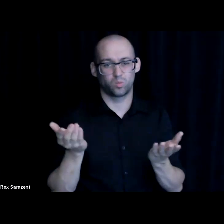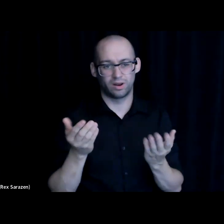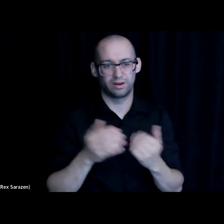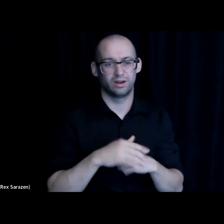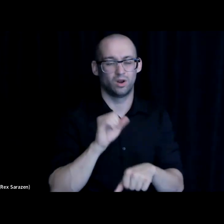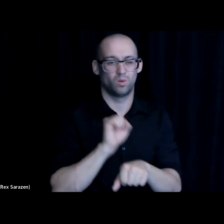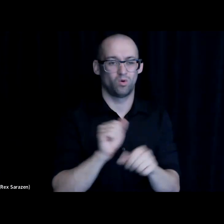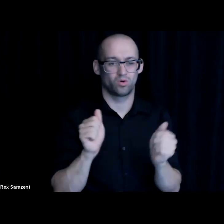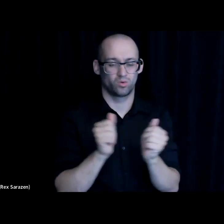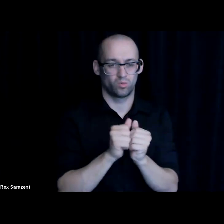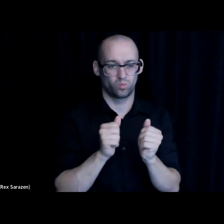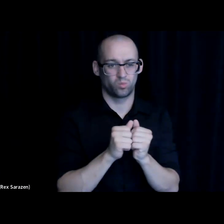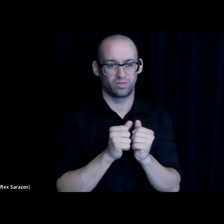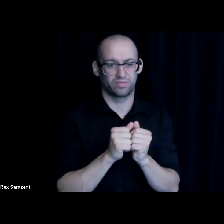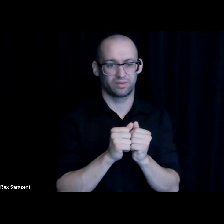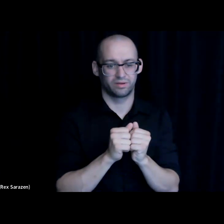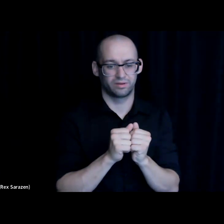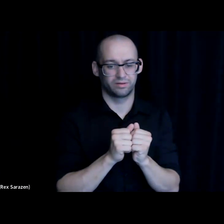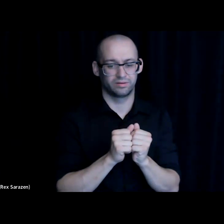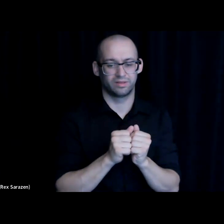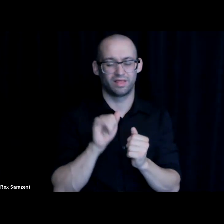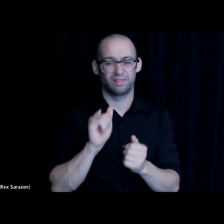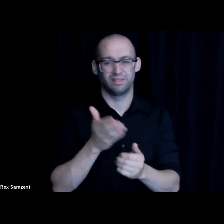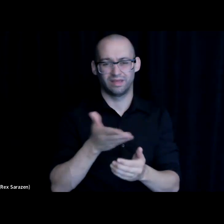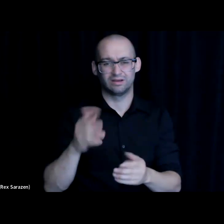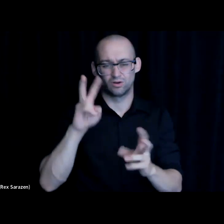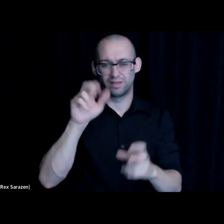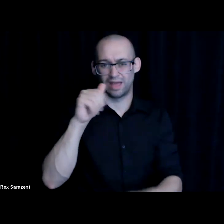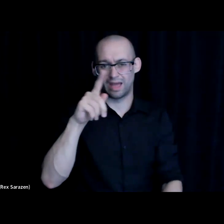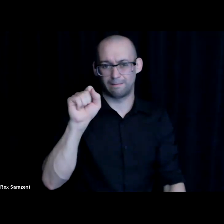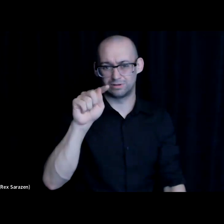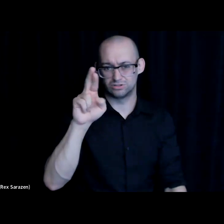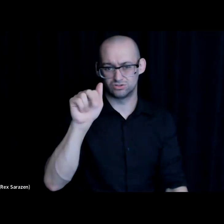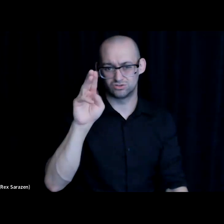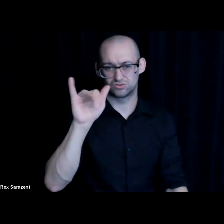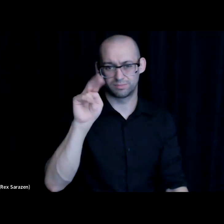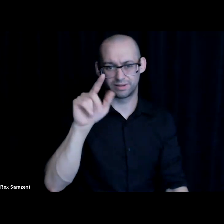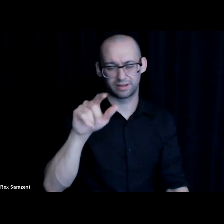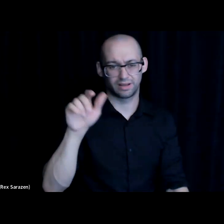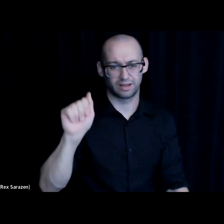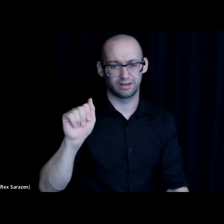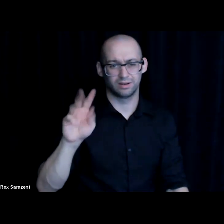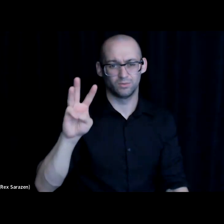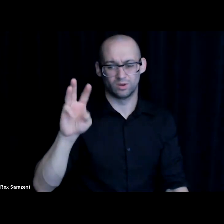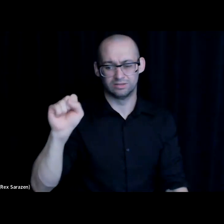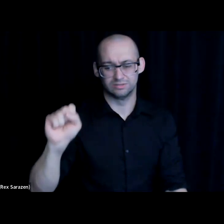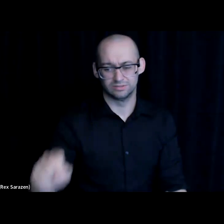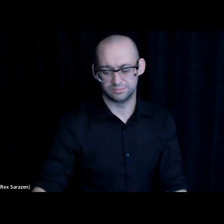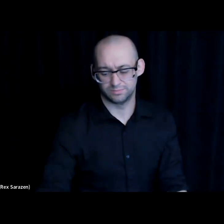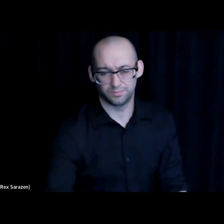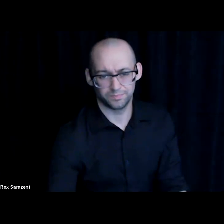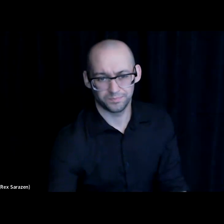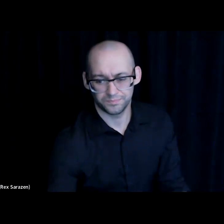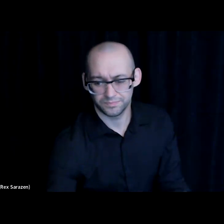worked with through this thing called app streaming through AWS. So you could actually stream the